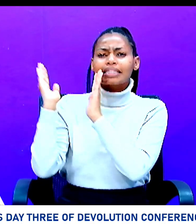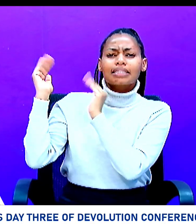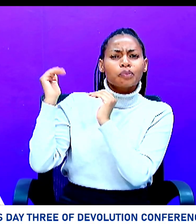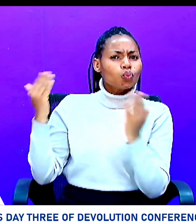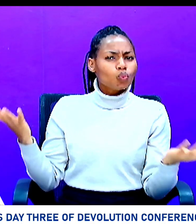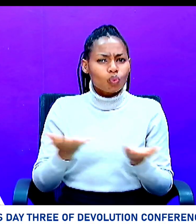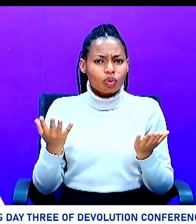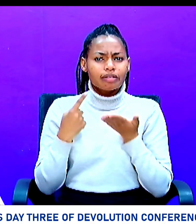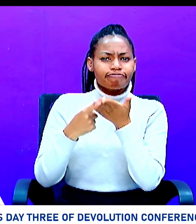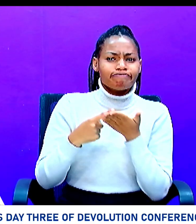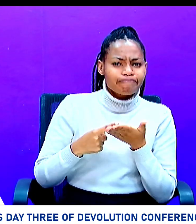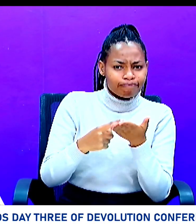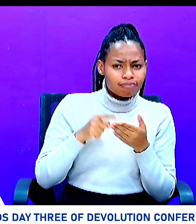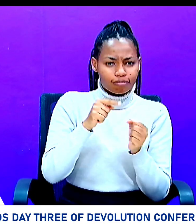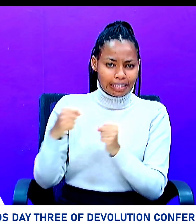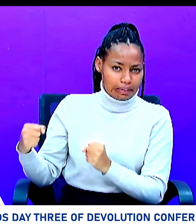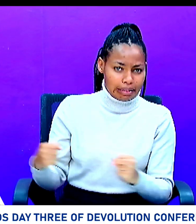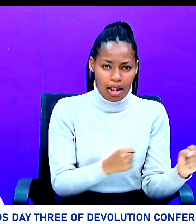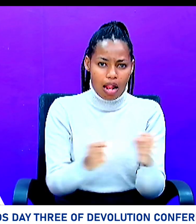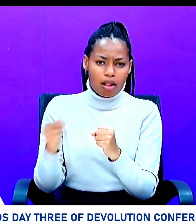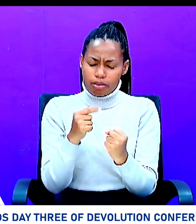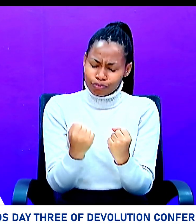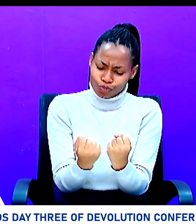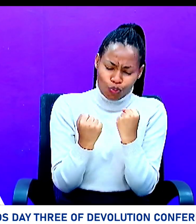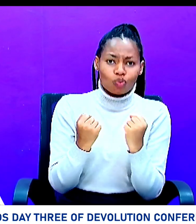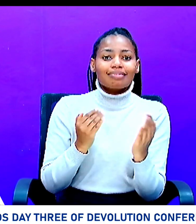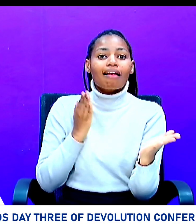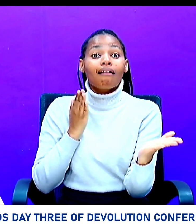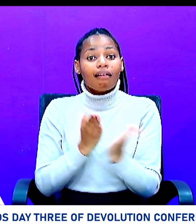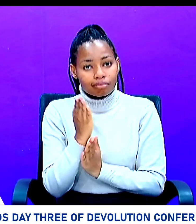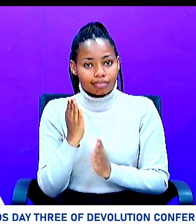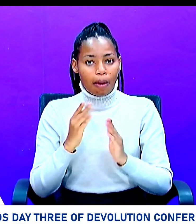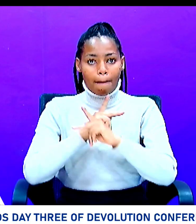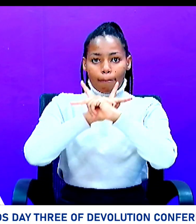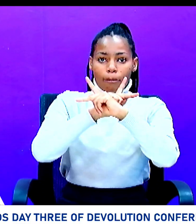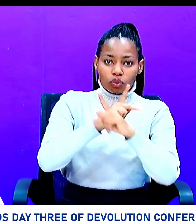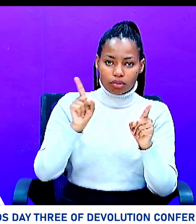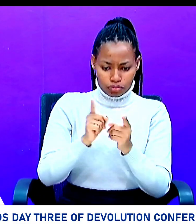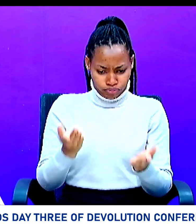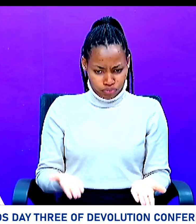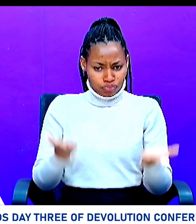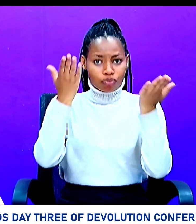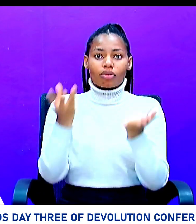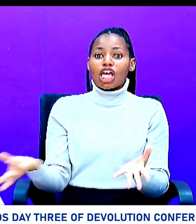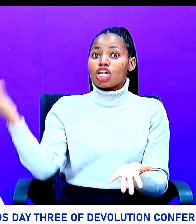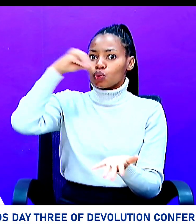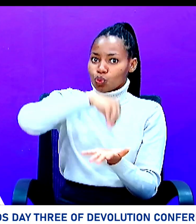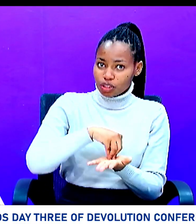to deliberate on strategies to strengthen rights protection, promote inclusive governance, and adhere and